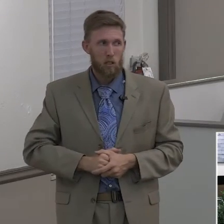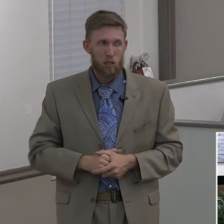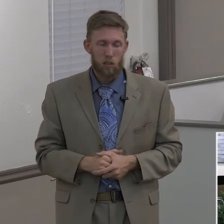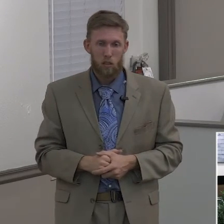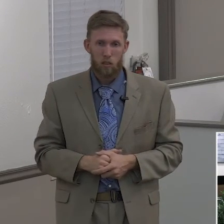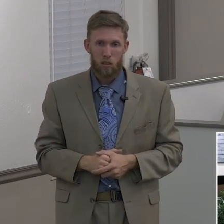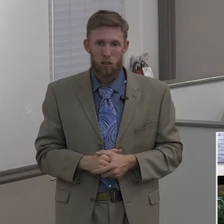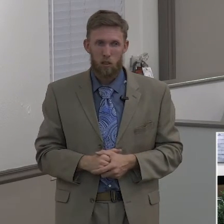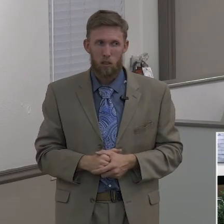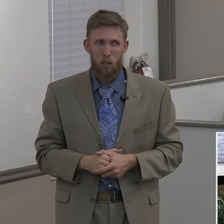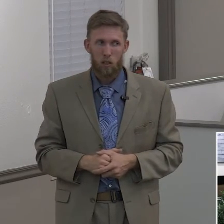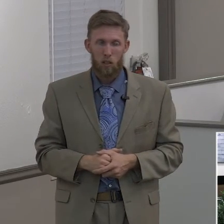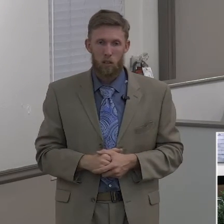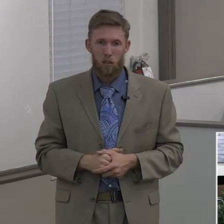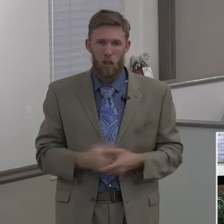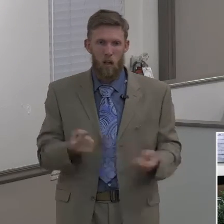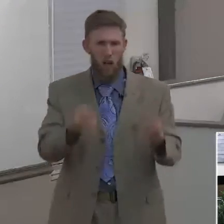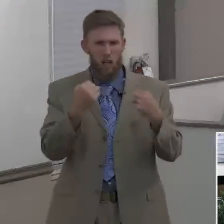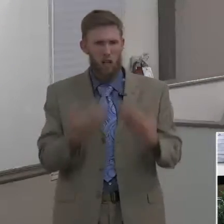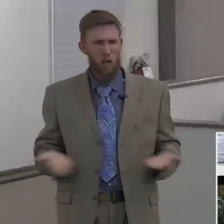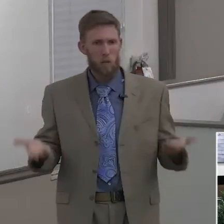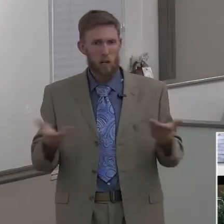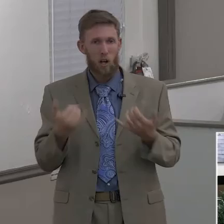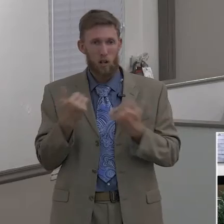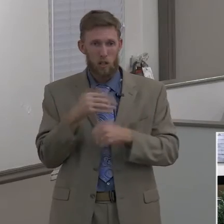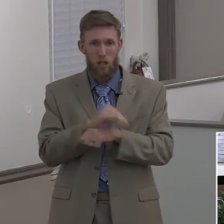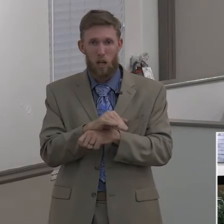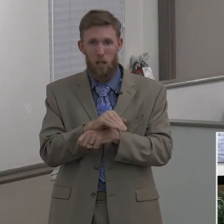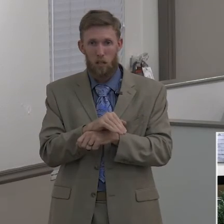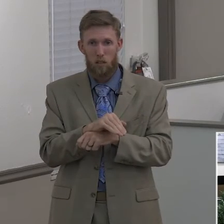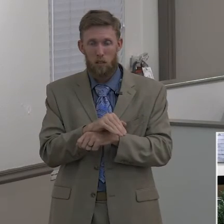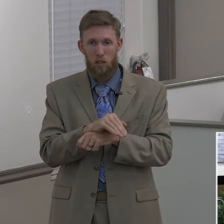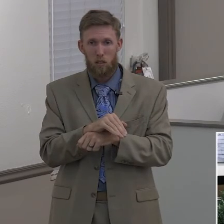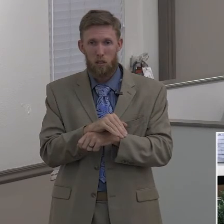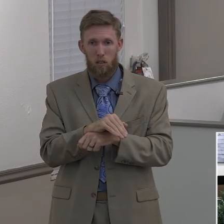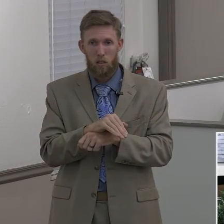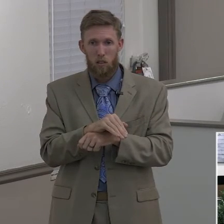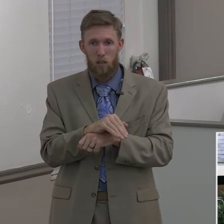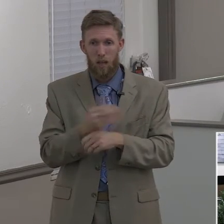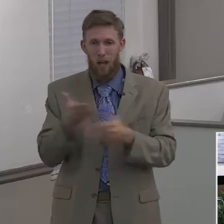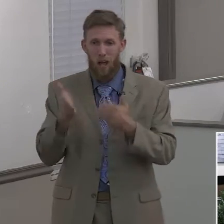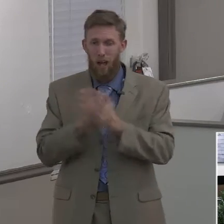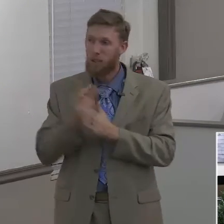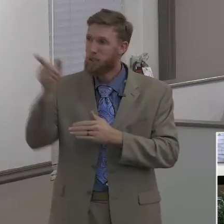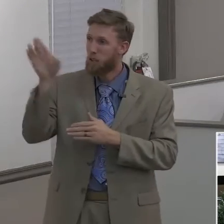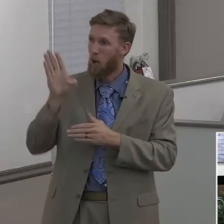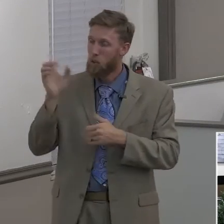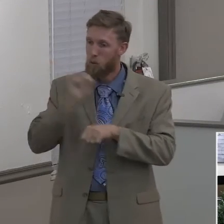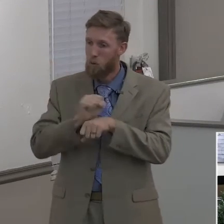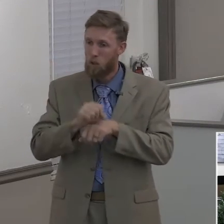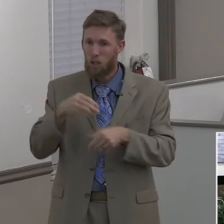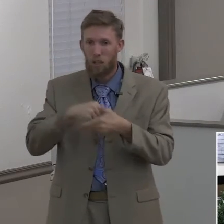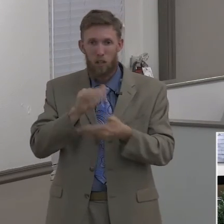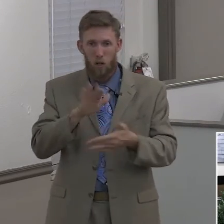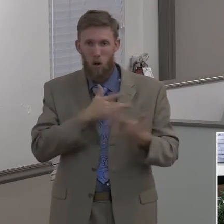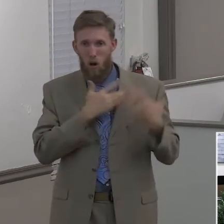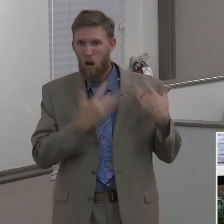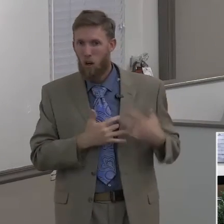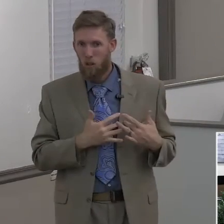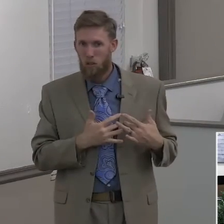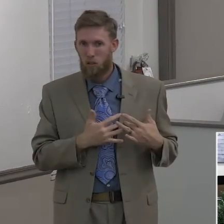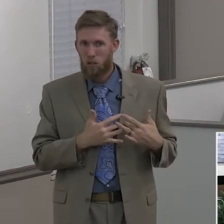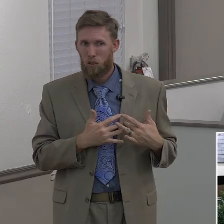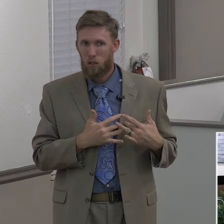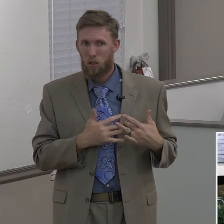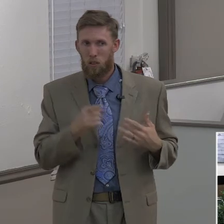immaturity. Why not come down here tonight and ask God to work in your heart so that you don't have to